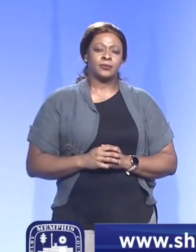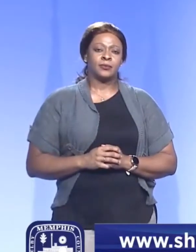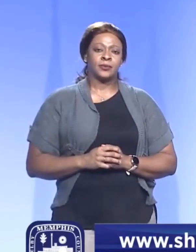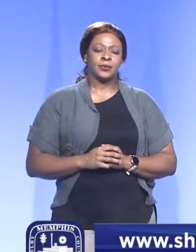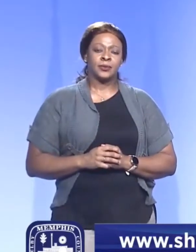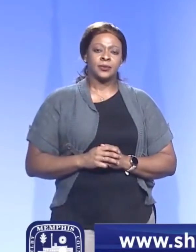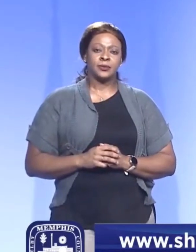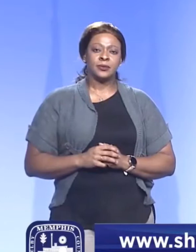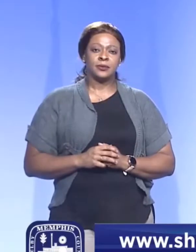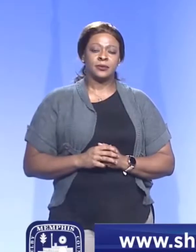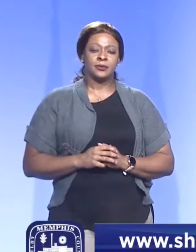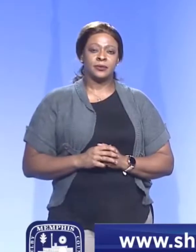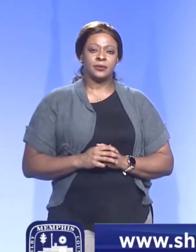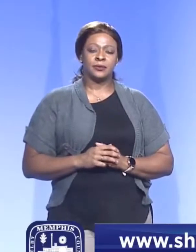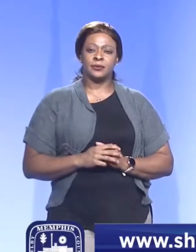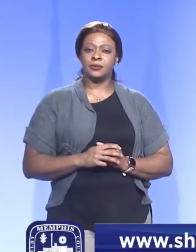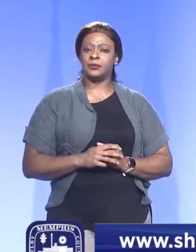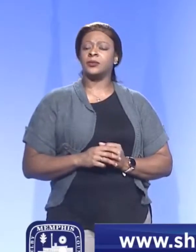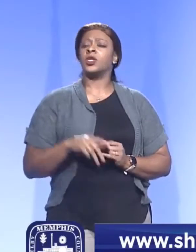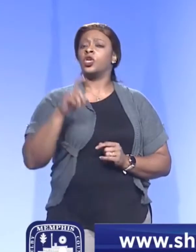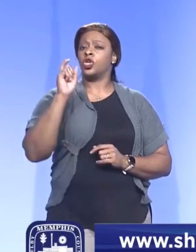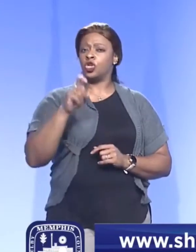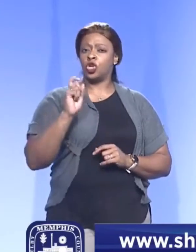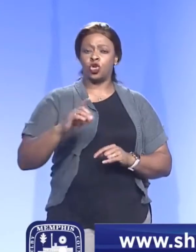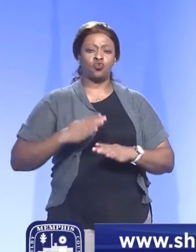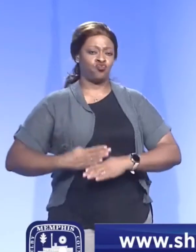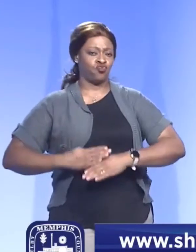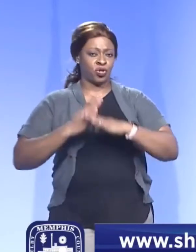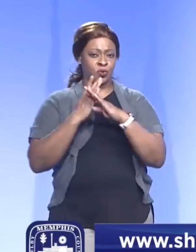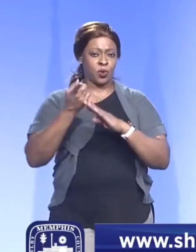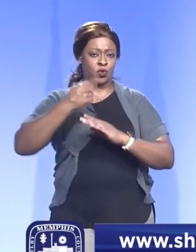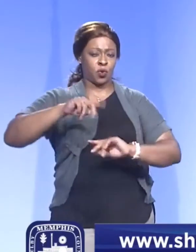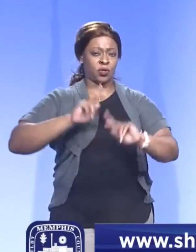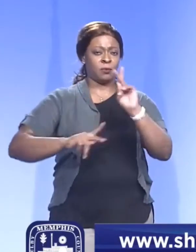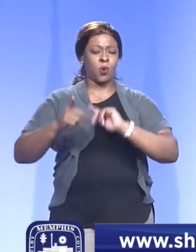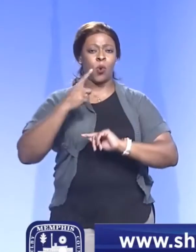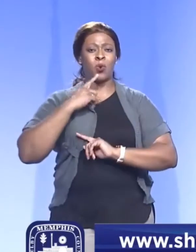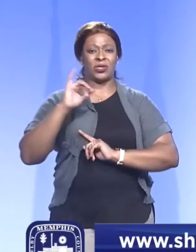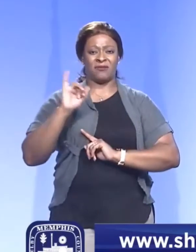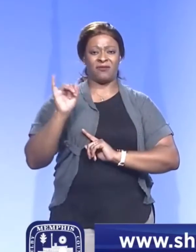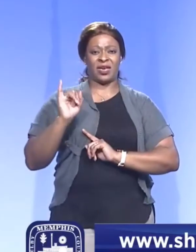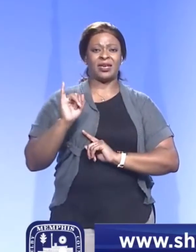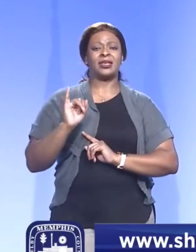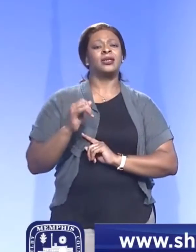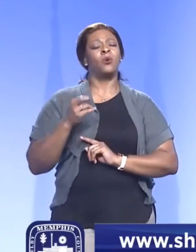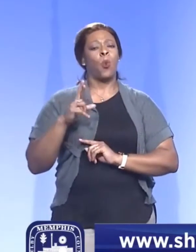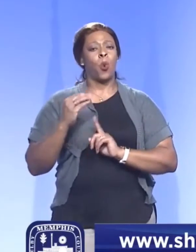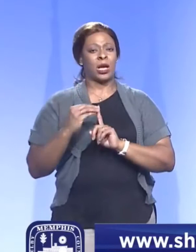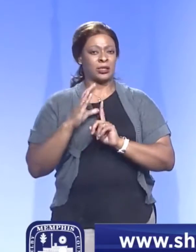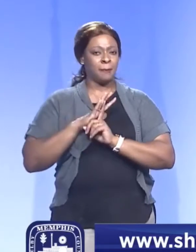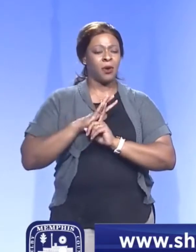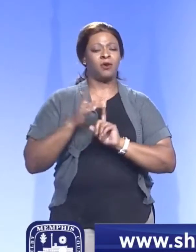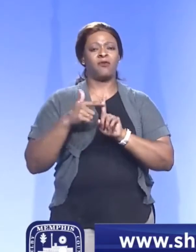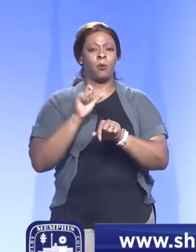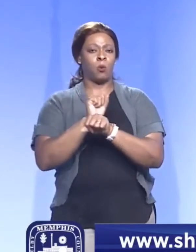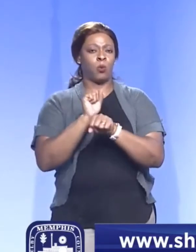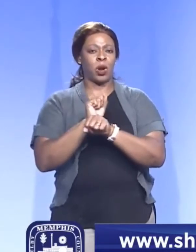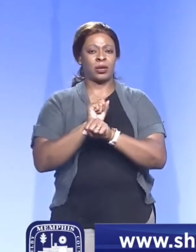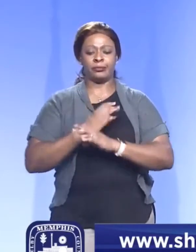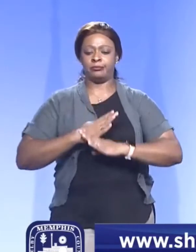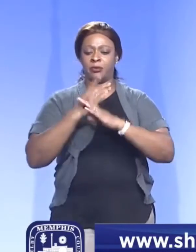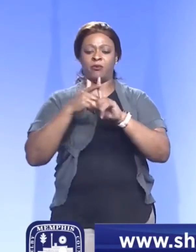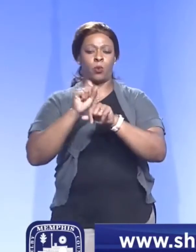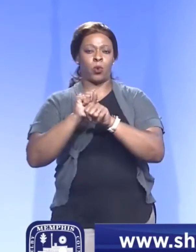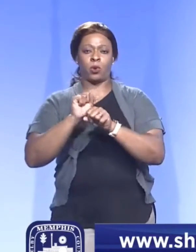and can and should restrict those individuals who are infected or exposed from working in the